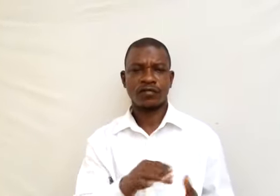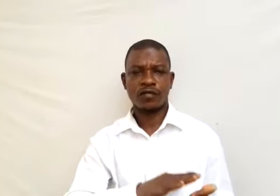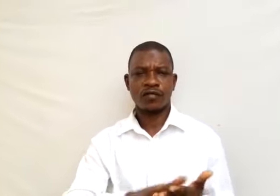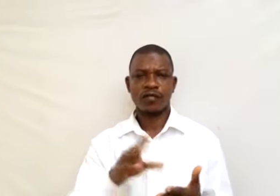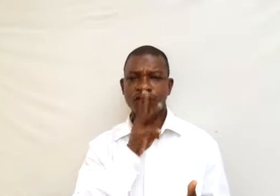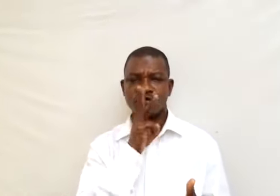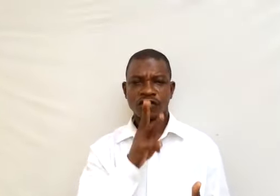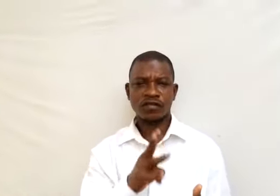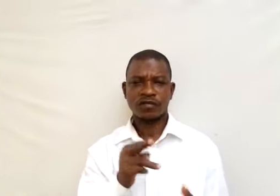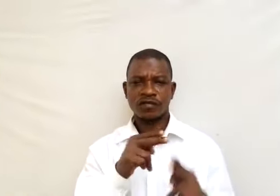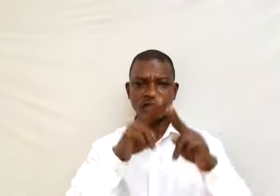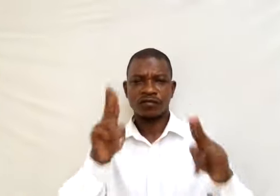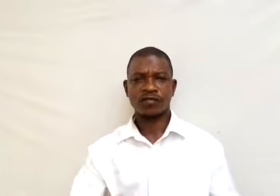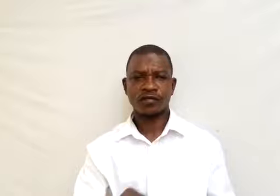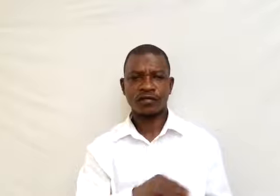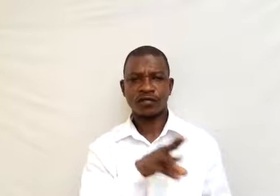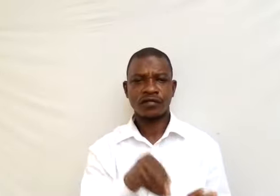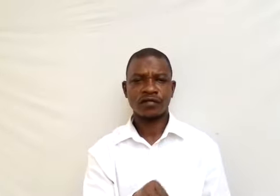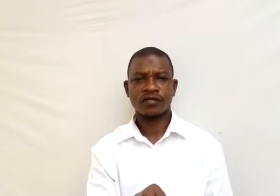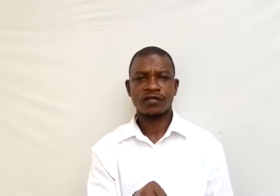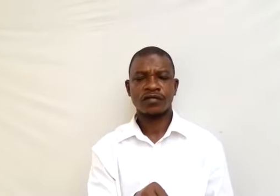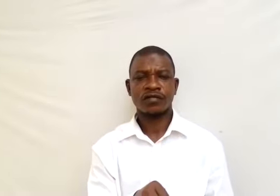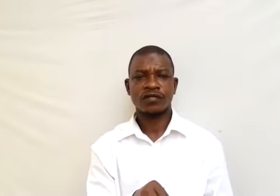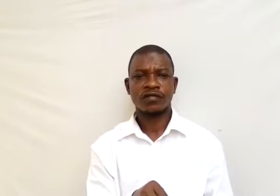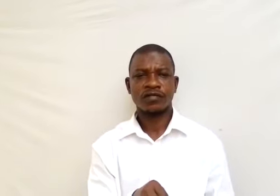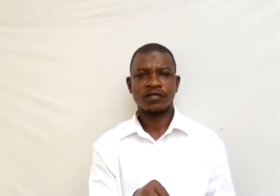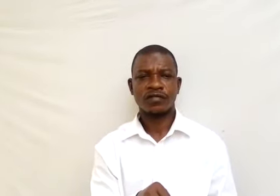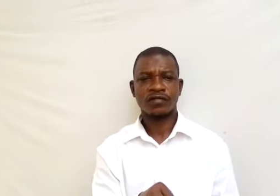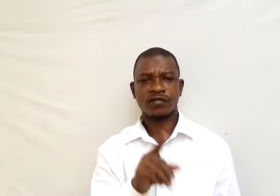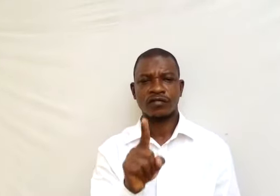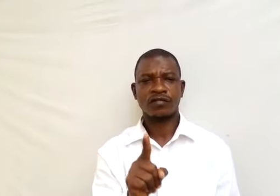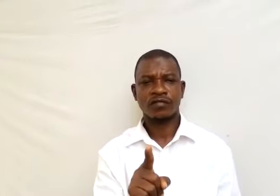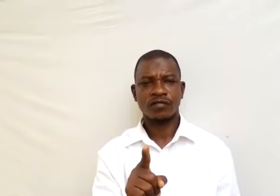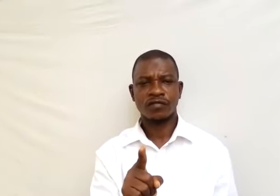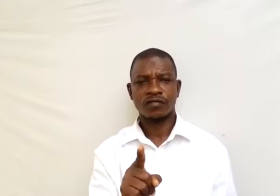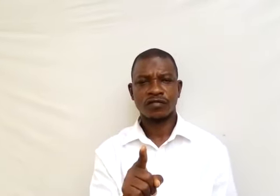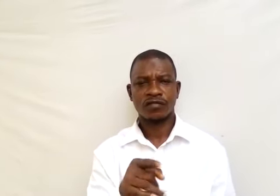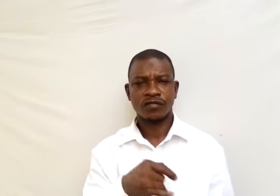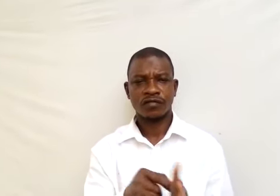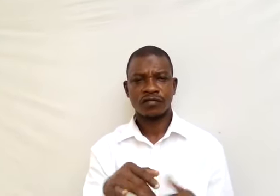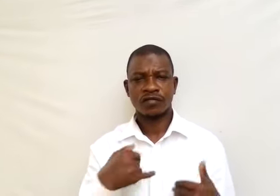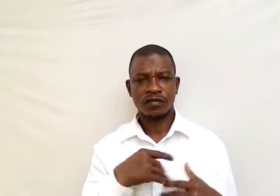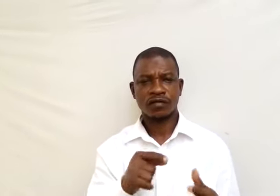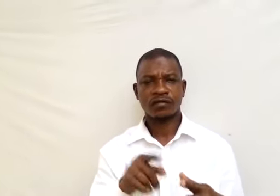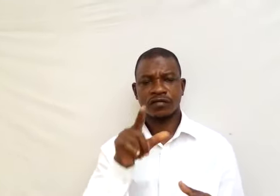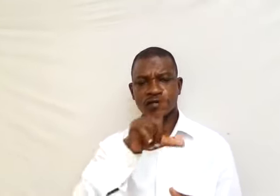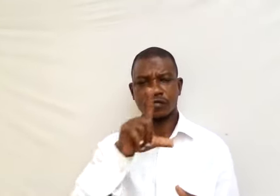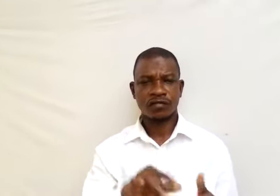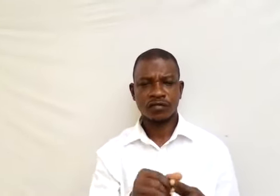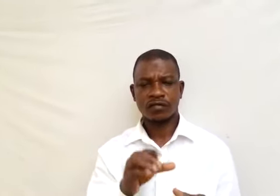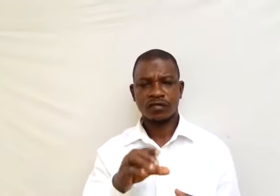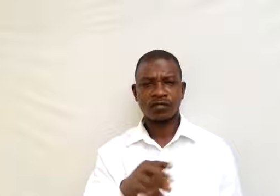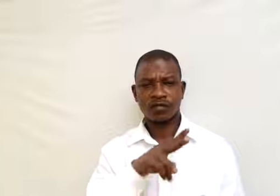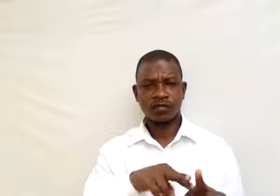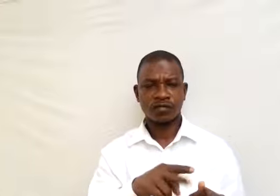habitat include one it has no salt content just